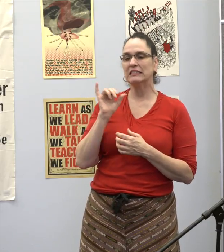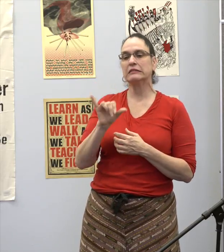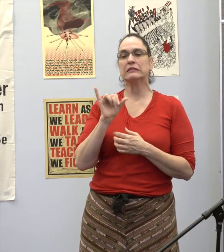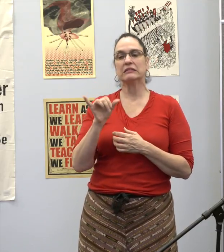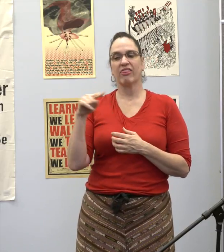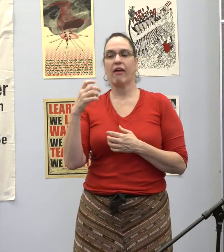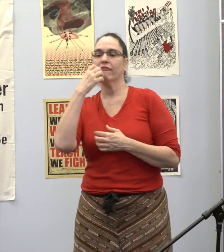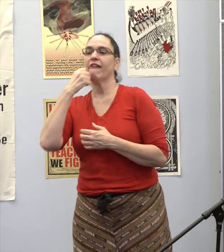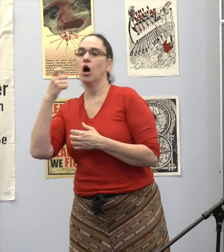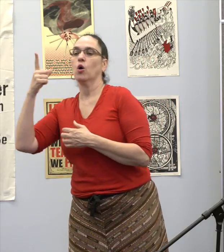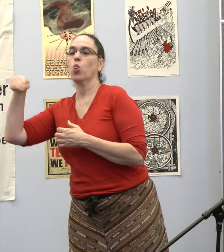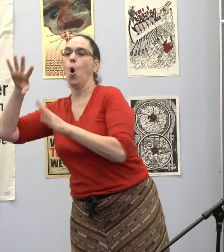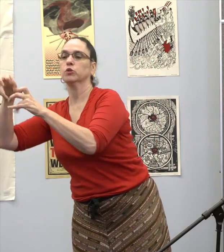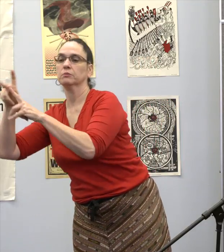valued,